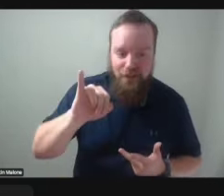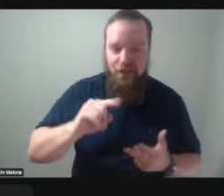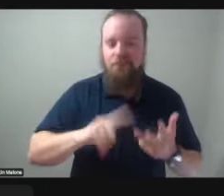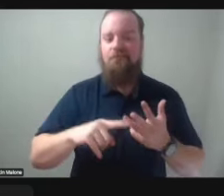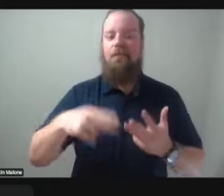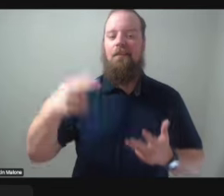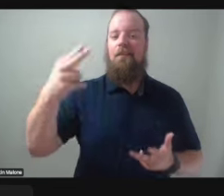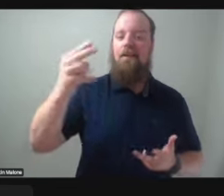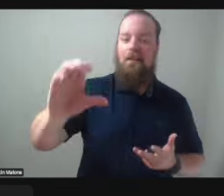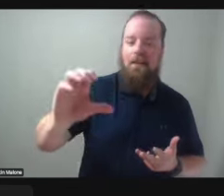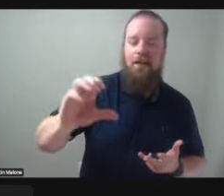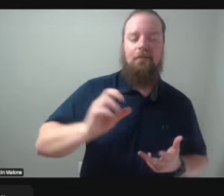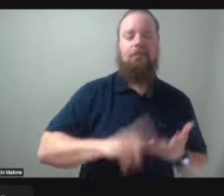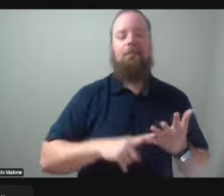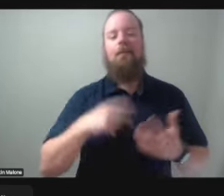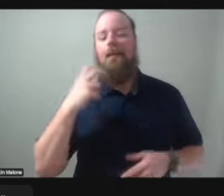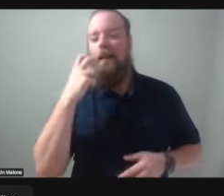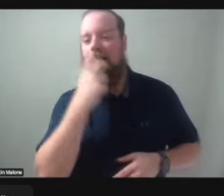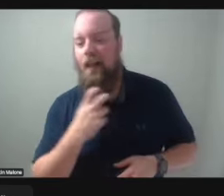represented as crayons.